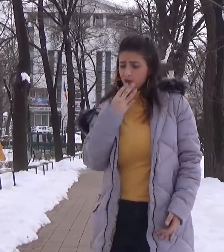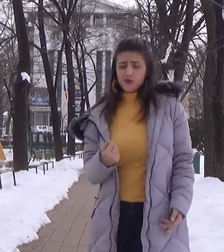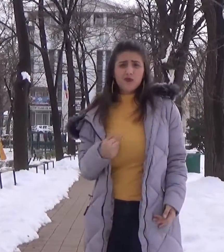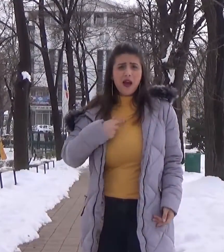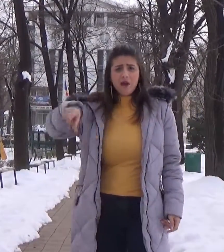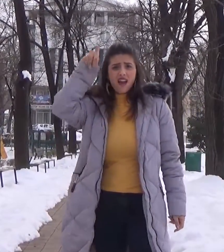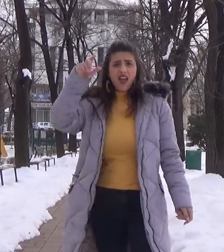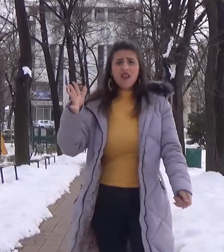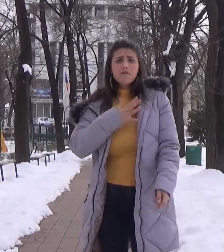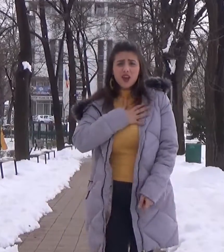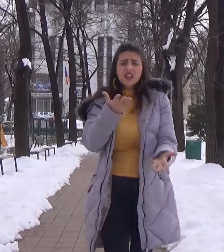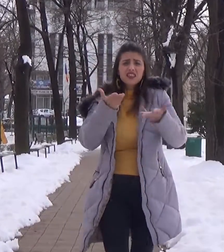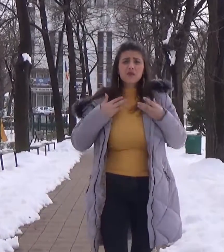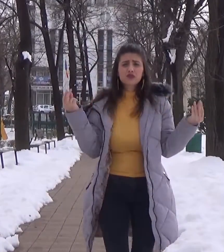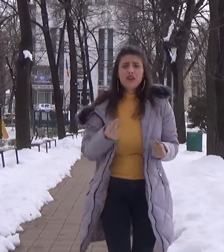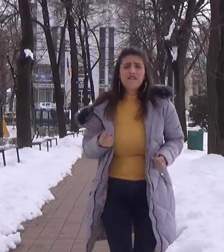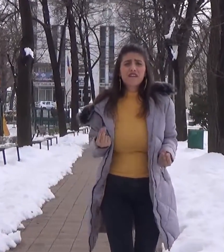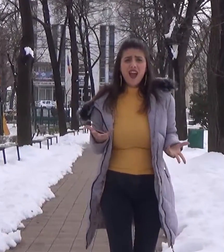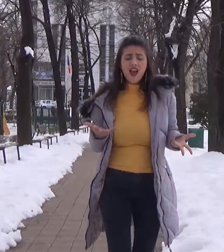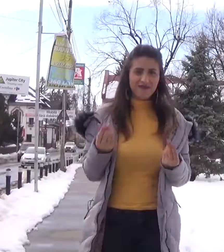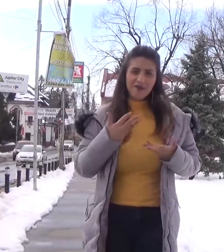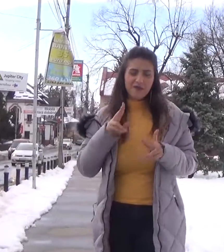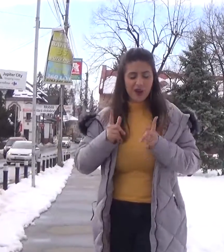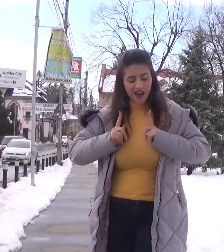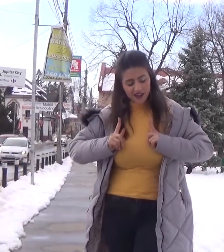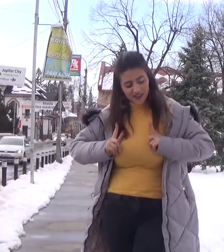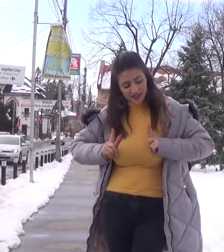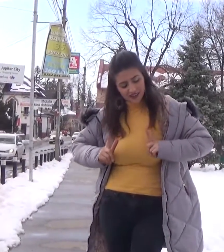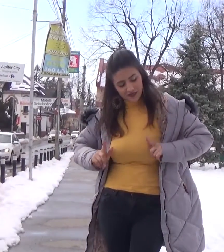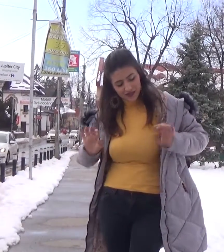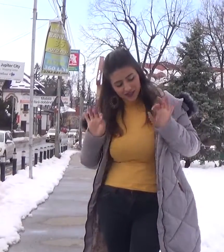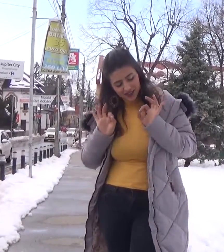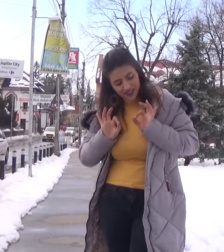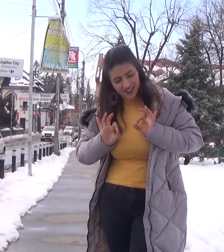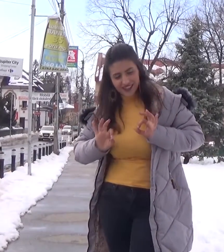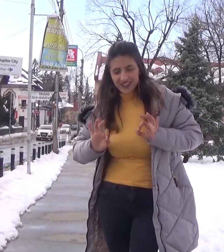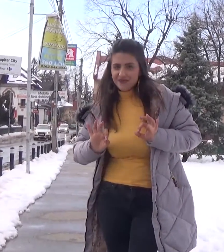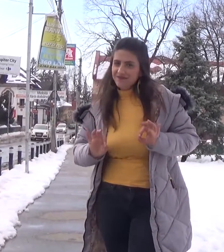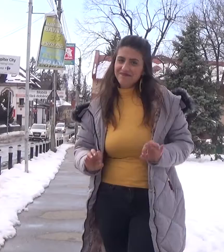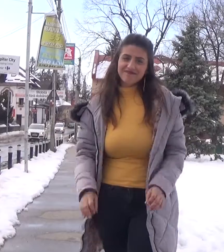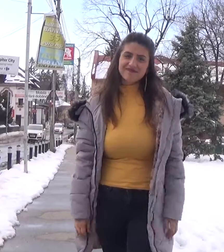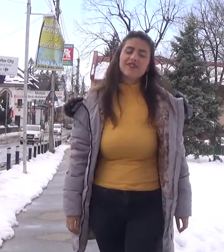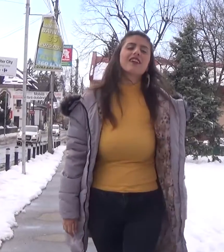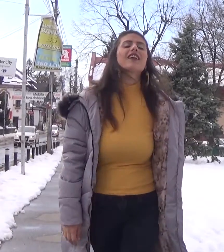I'm overwhelmed and insecure. Give me something I could take to ease my mind slowly.